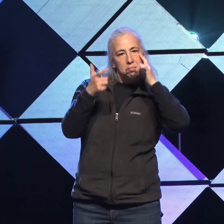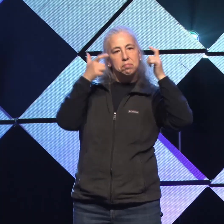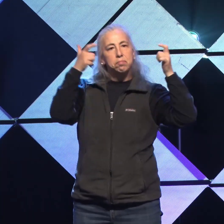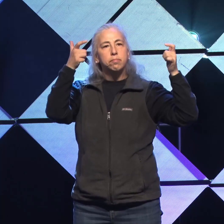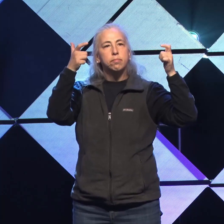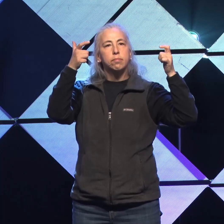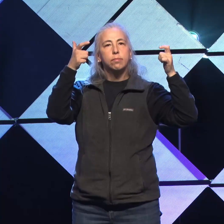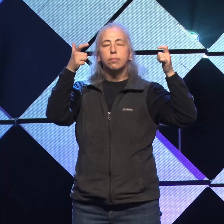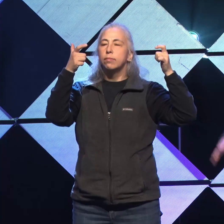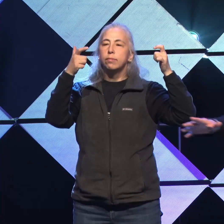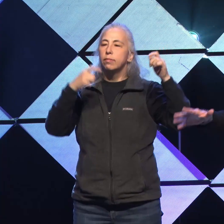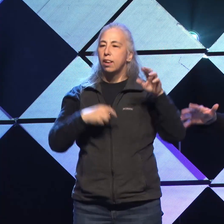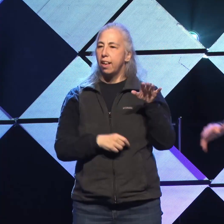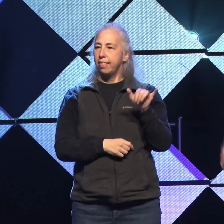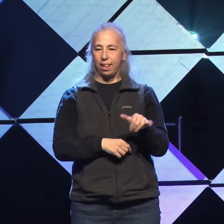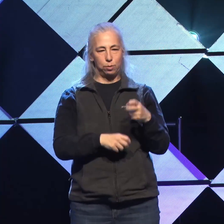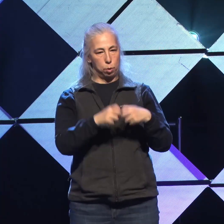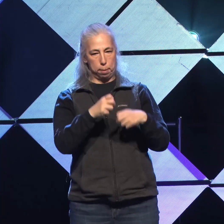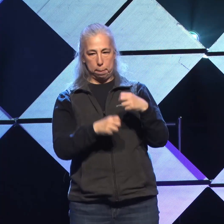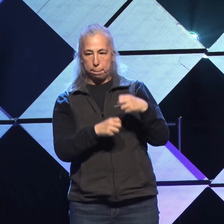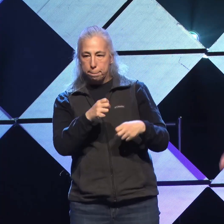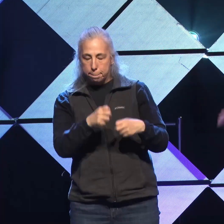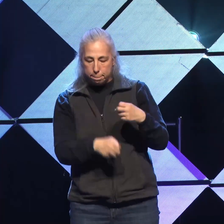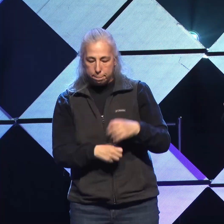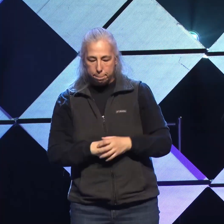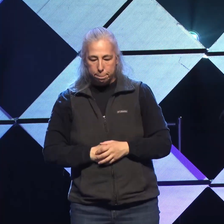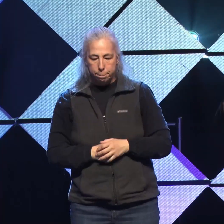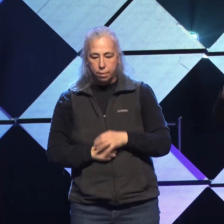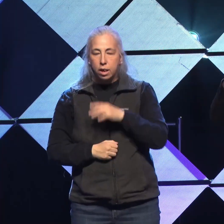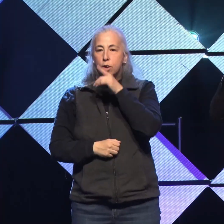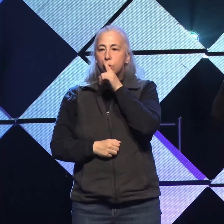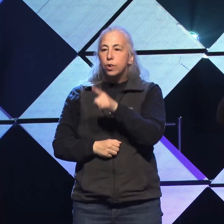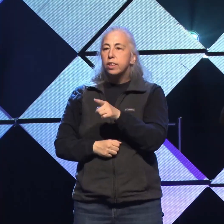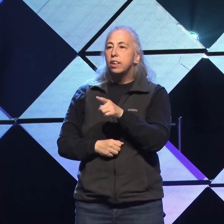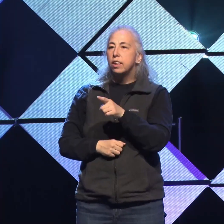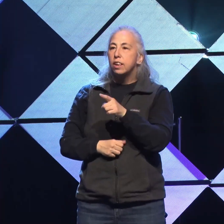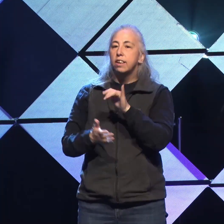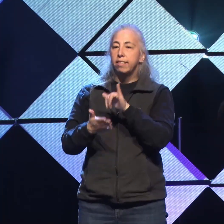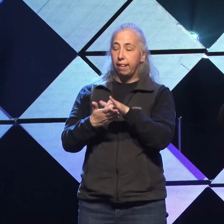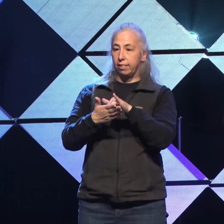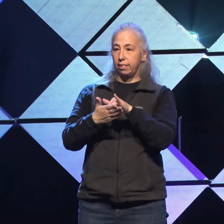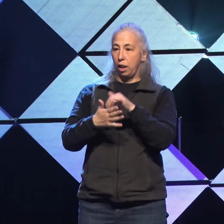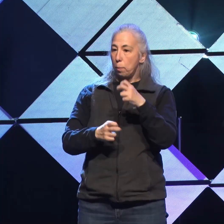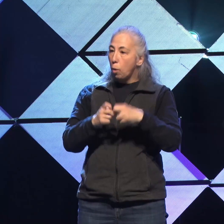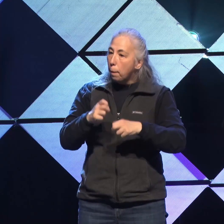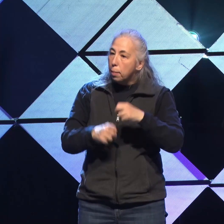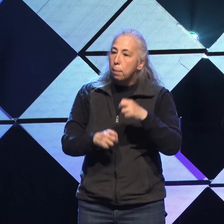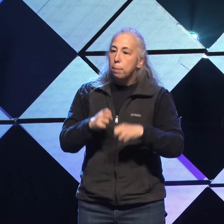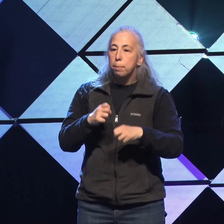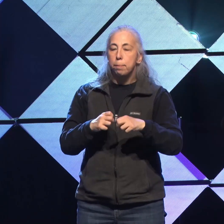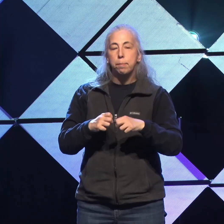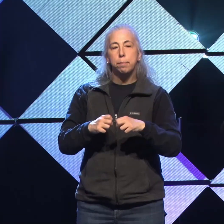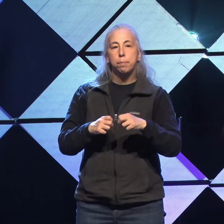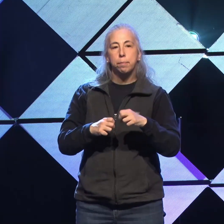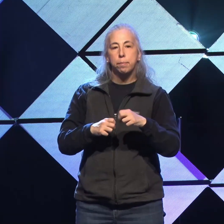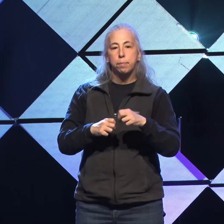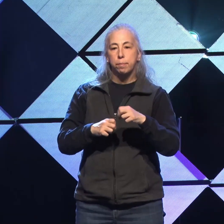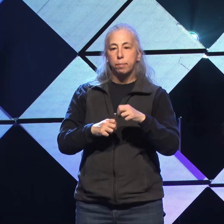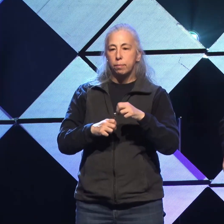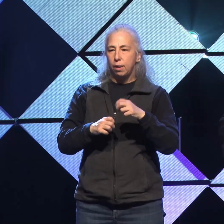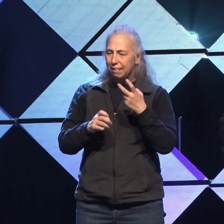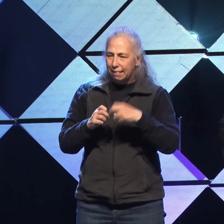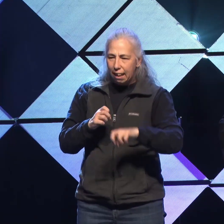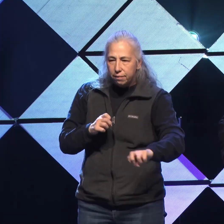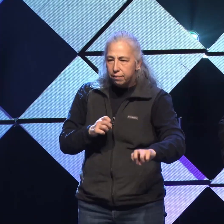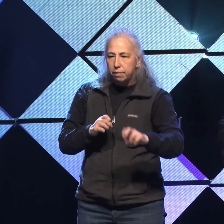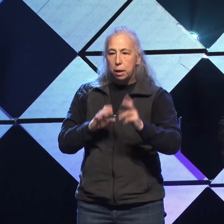here. Our topic here, this is a problem that is uniquely difficult for people to see